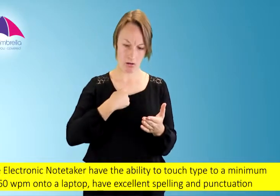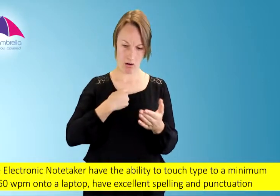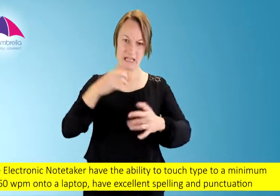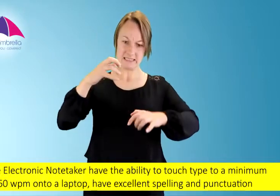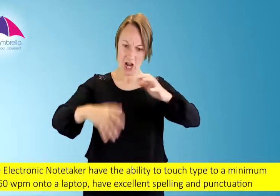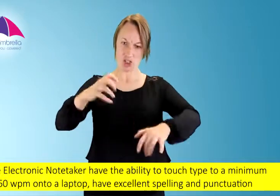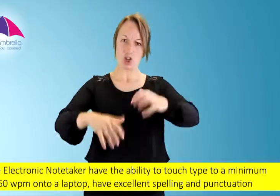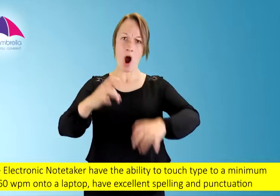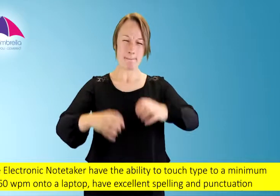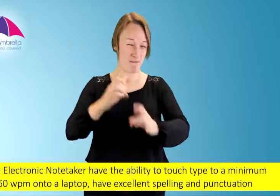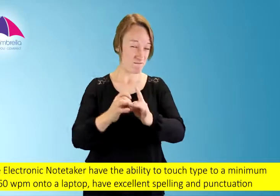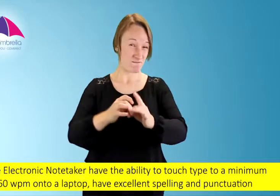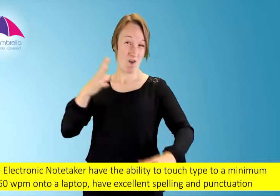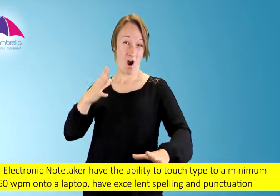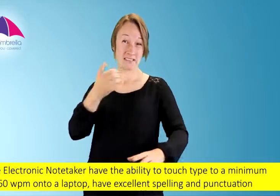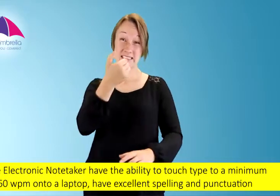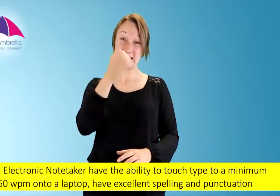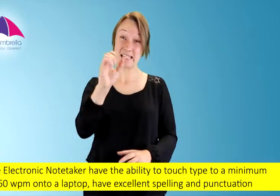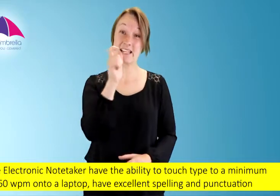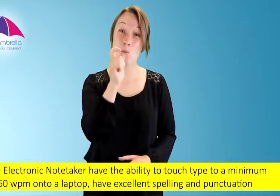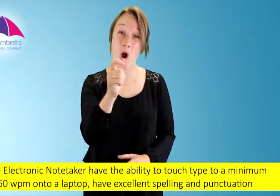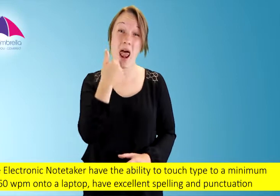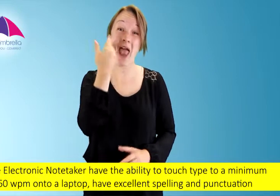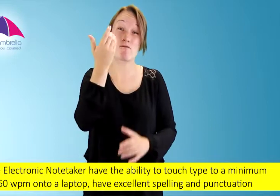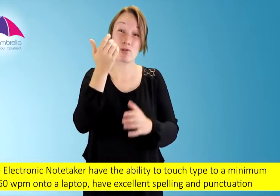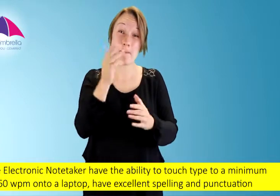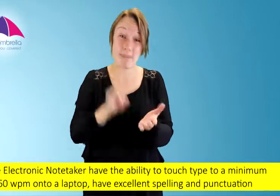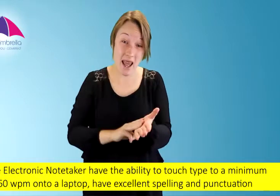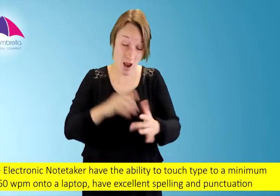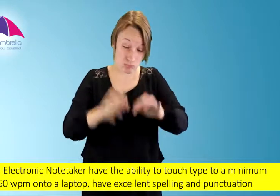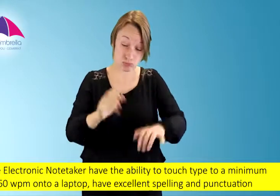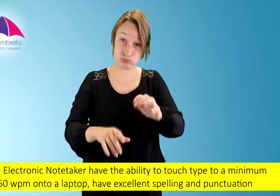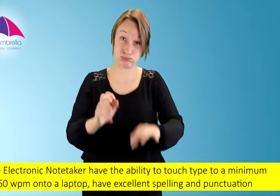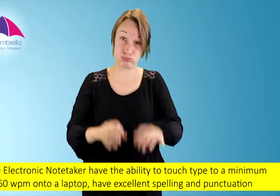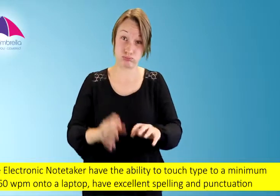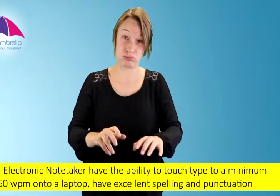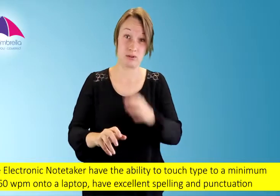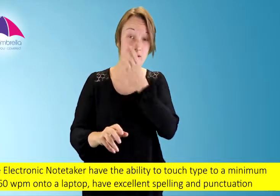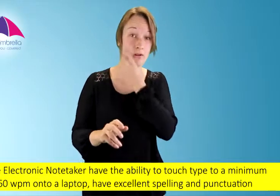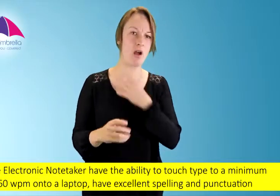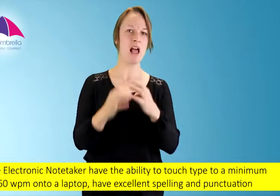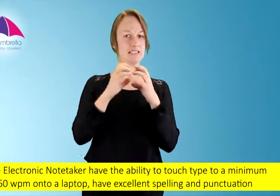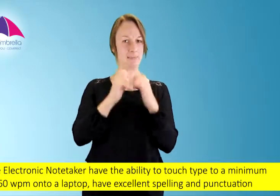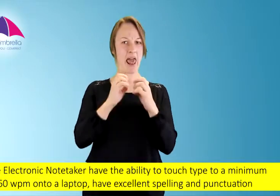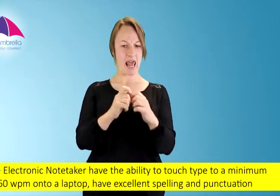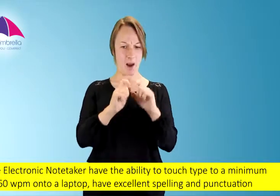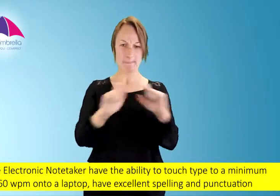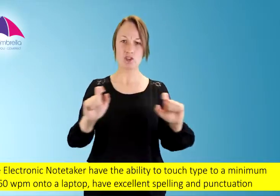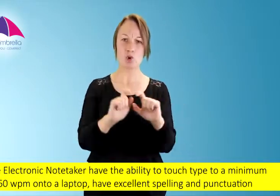The electronic note-taker has the ability to touch-type to a minimum 60 words per minute onto that laptop, have